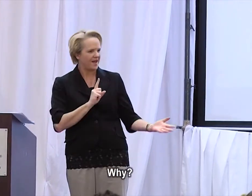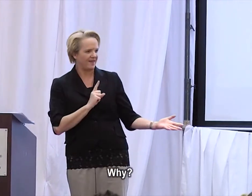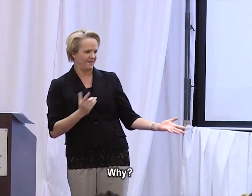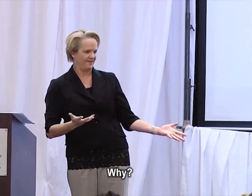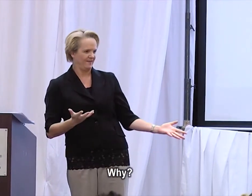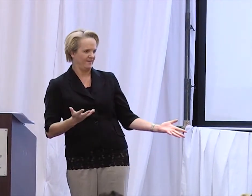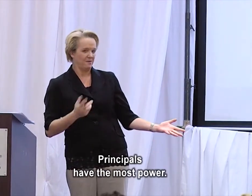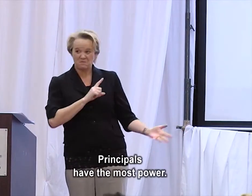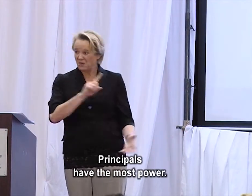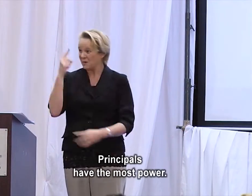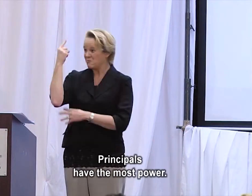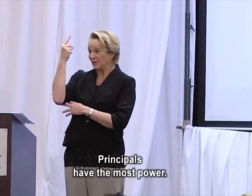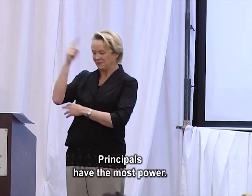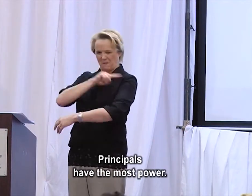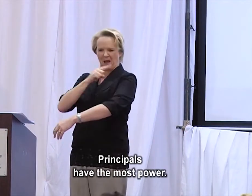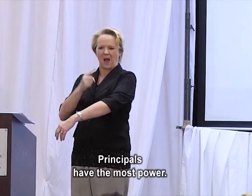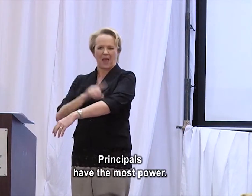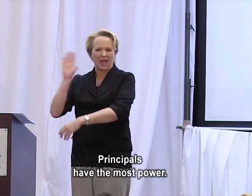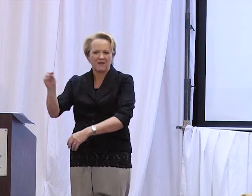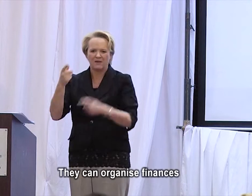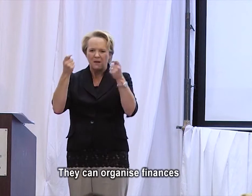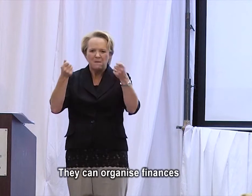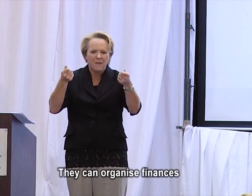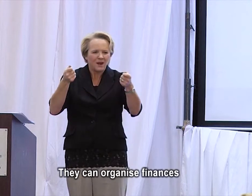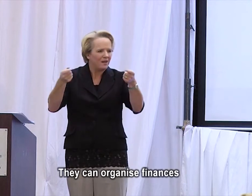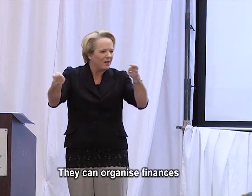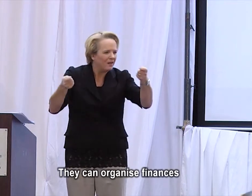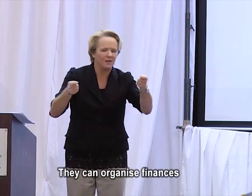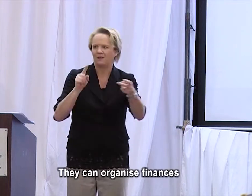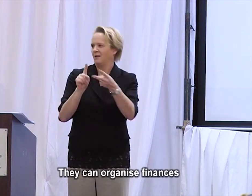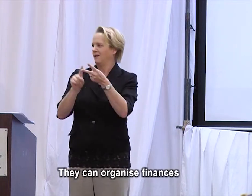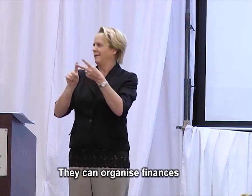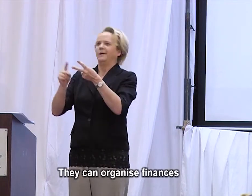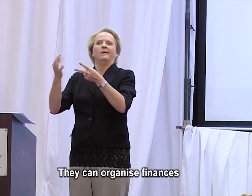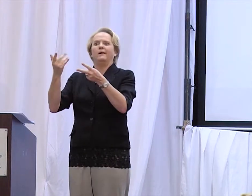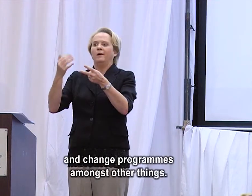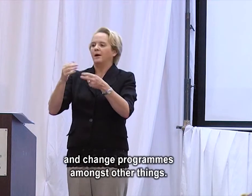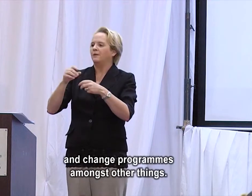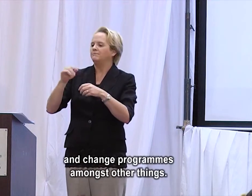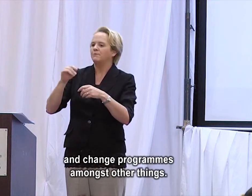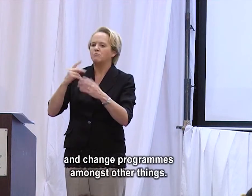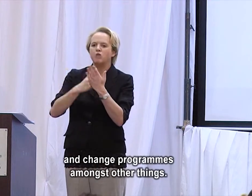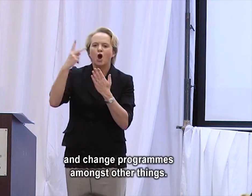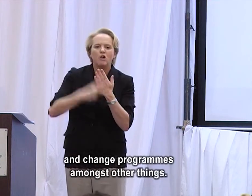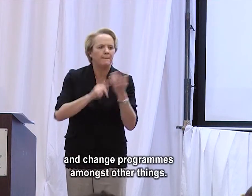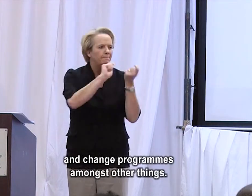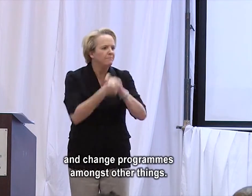Why? Principals have the most power. They can organize finances and change programs, amongst other